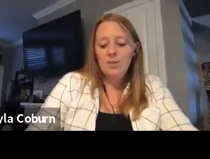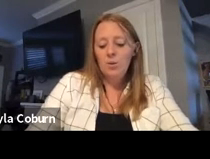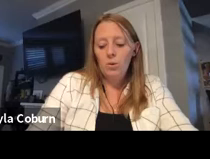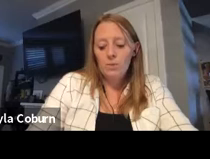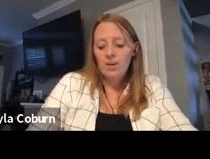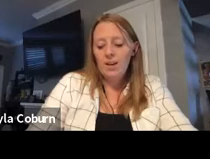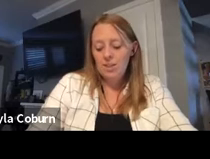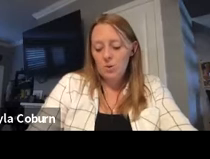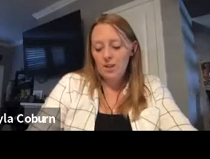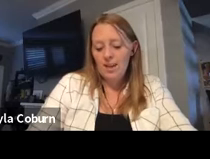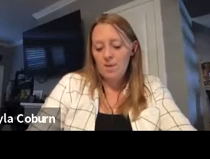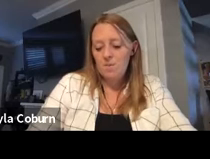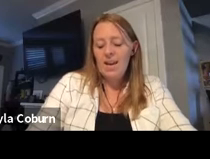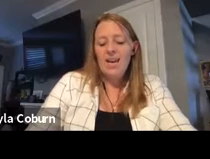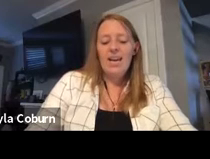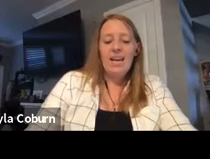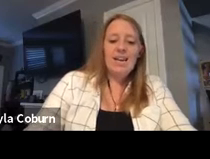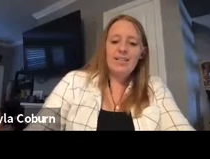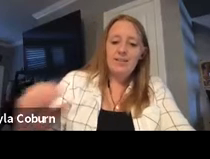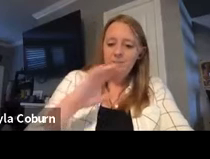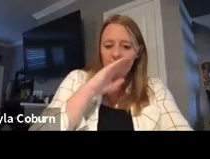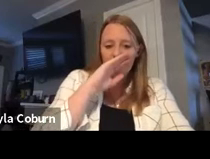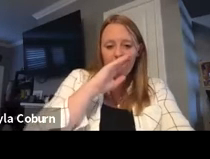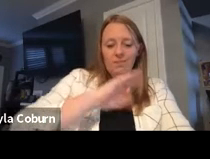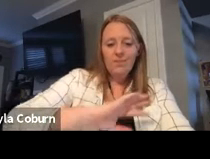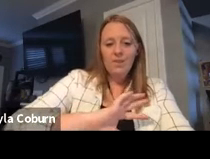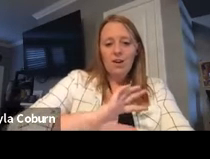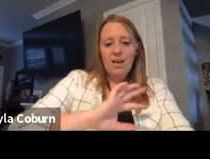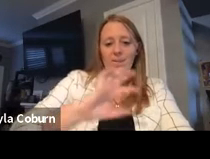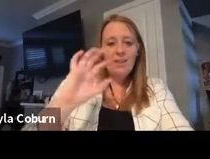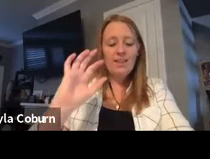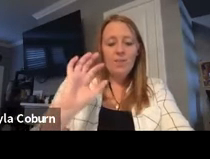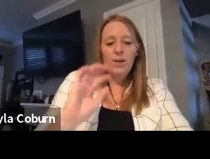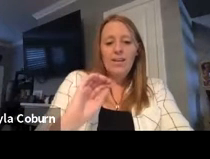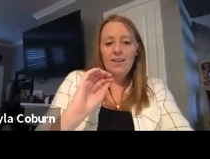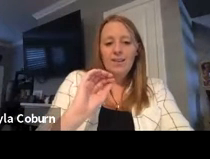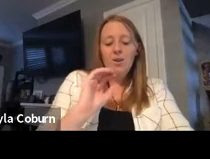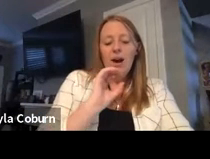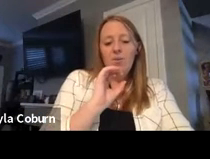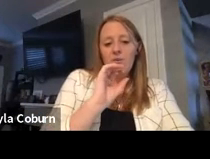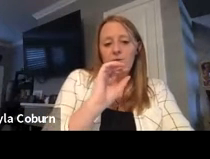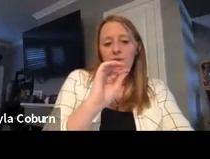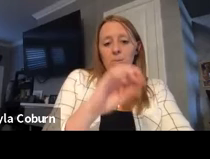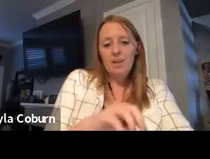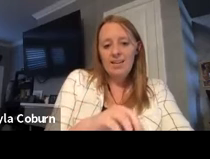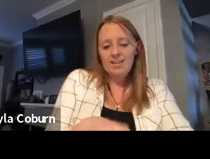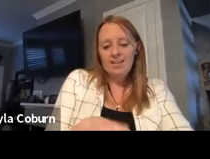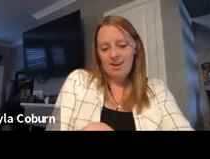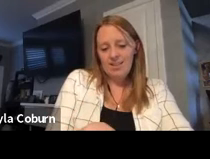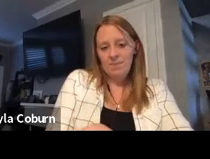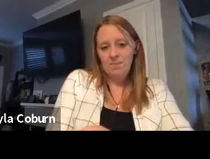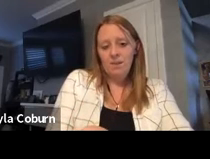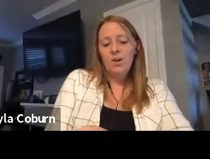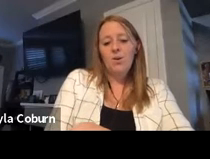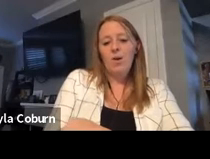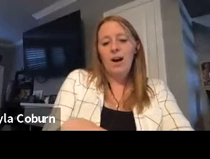We use total communication with him, and for him, so I would verbally talk